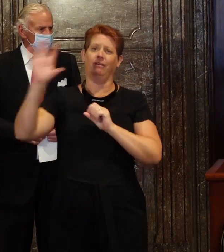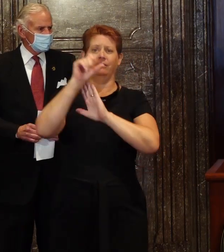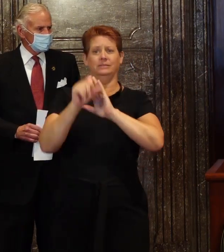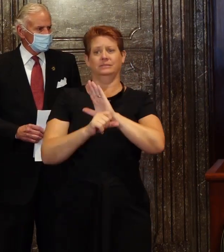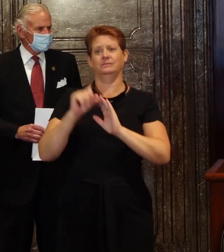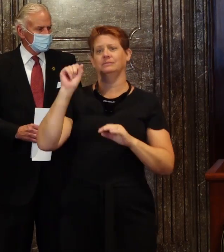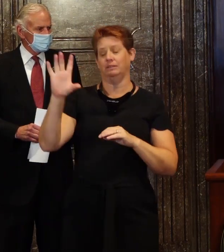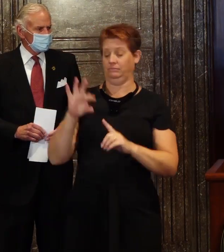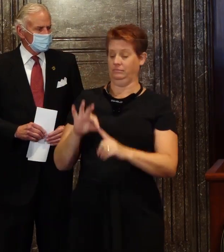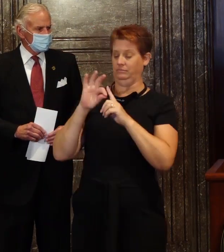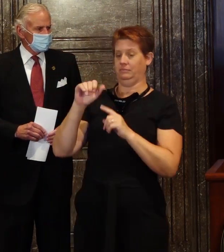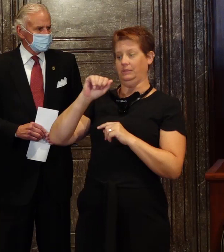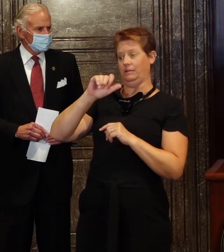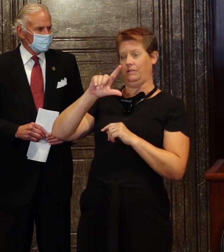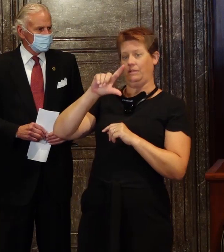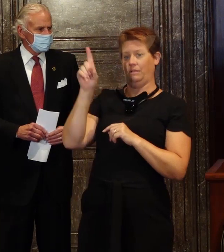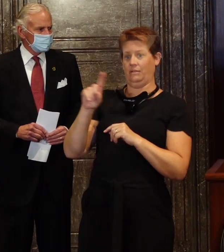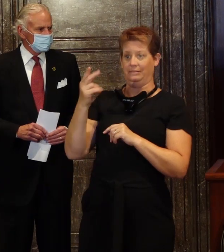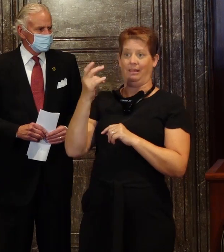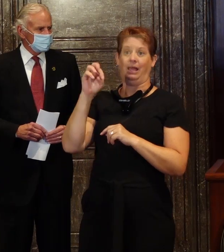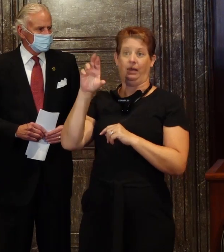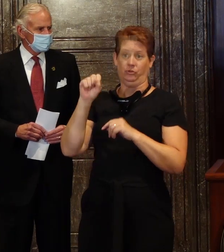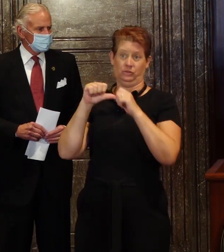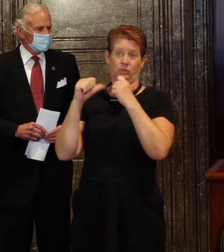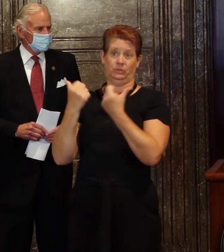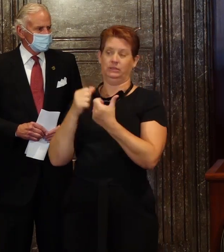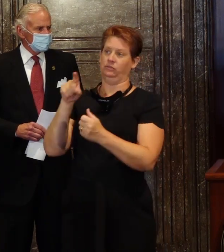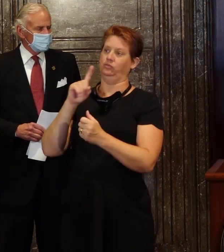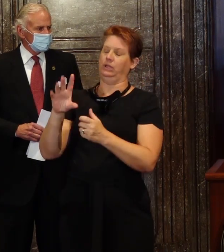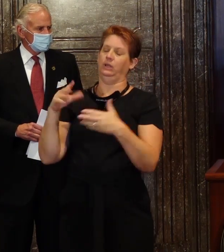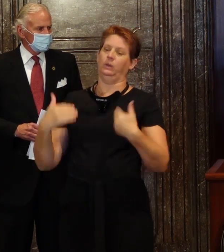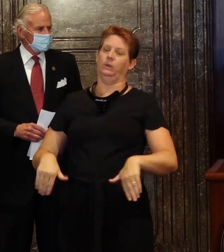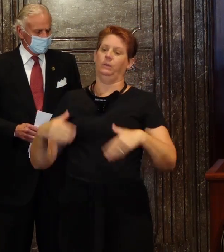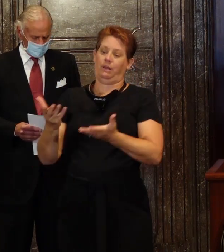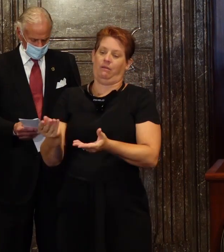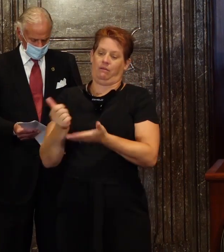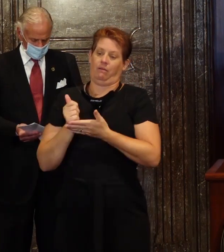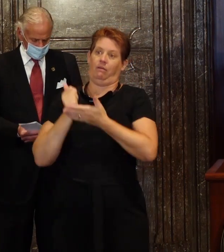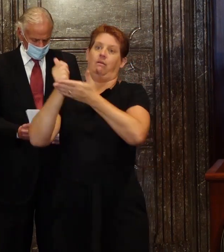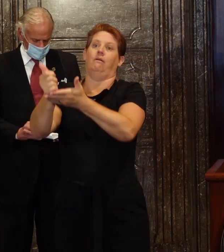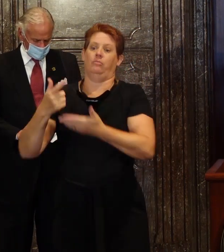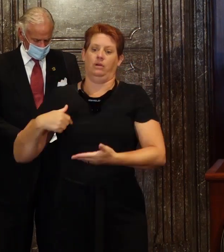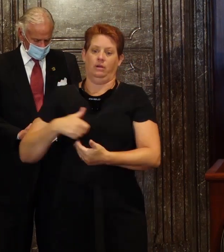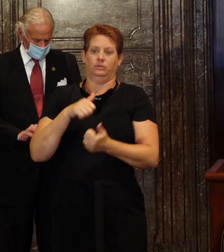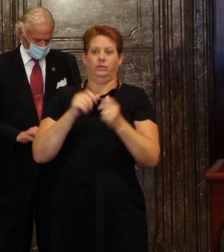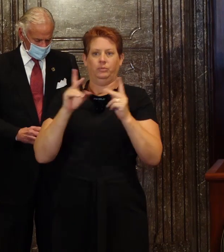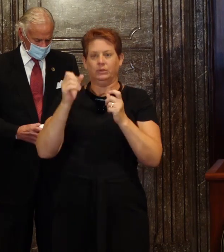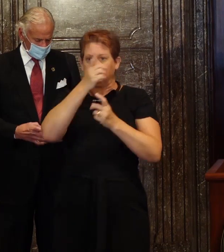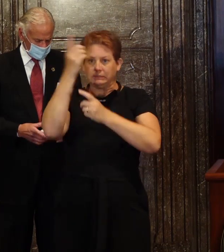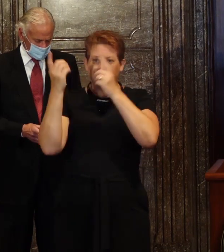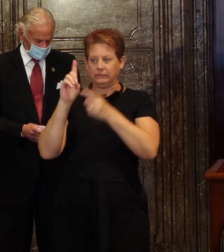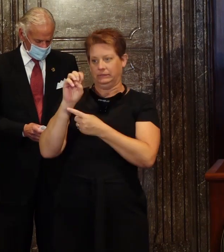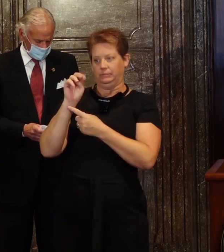with the Alzheimer's Association, they've been very helpful in providing guidance with loved ones suffering from dementia and how we might need to set